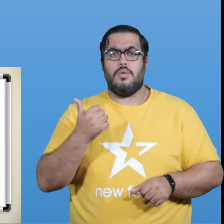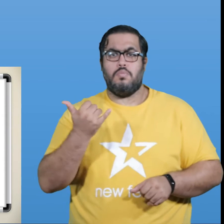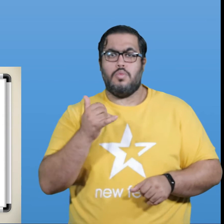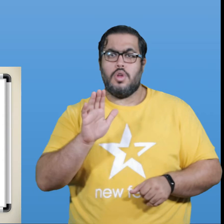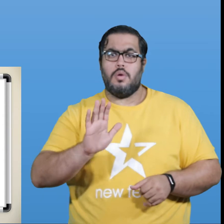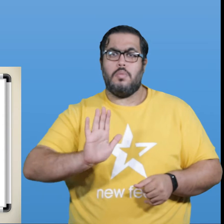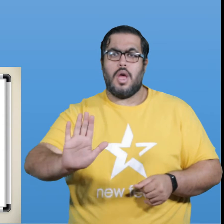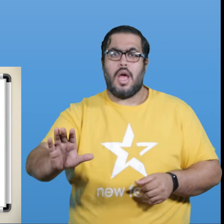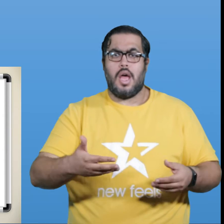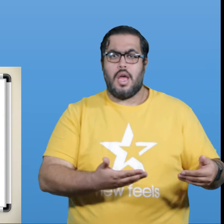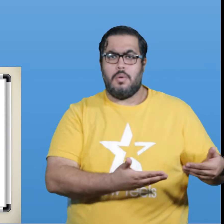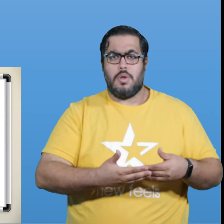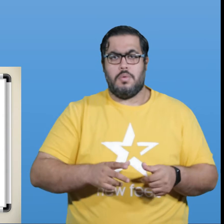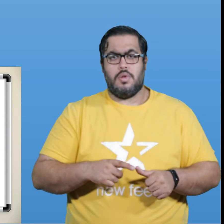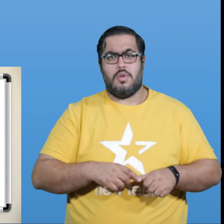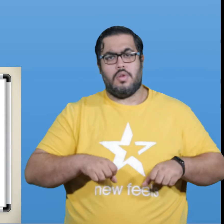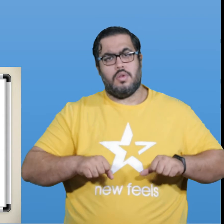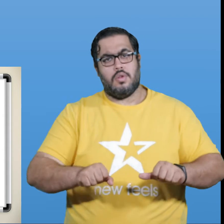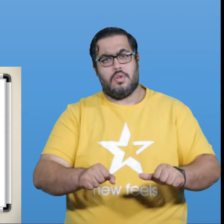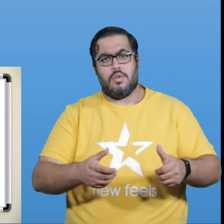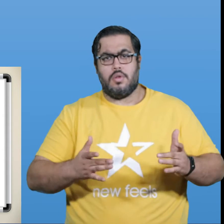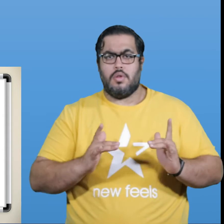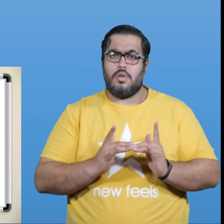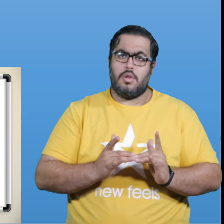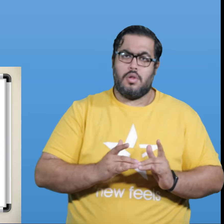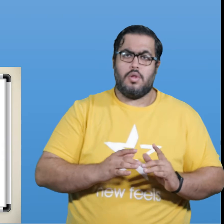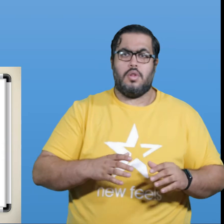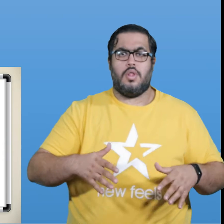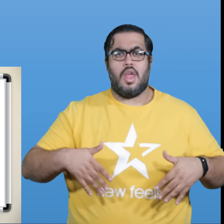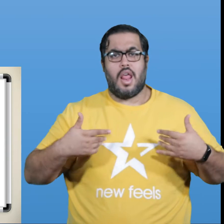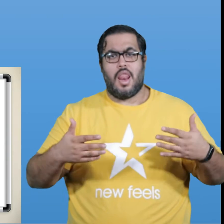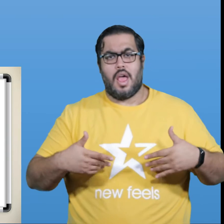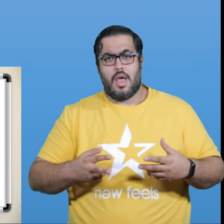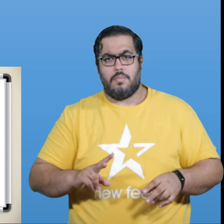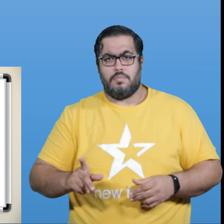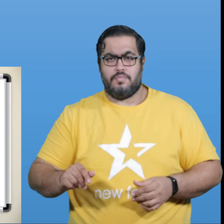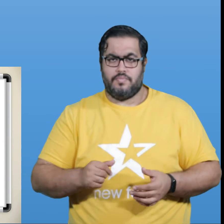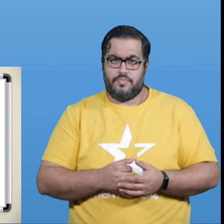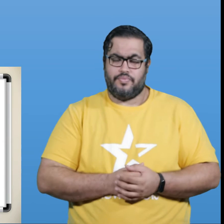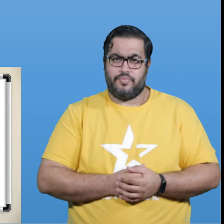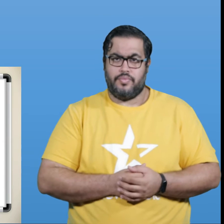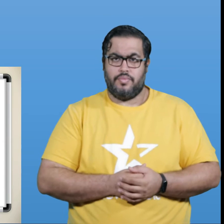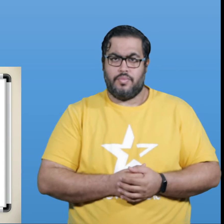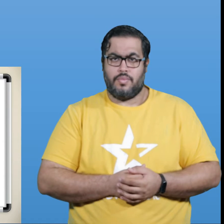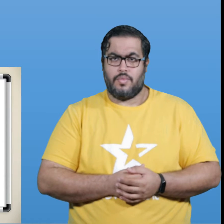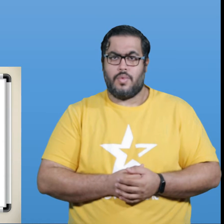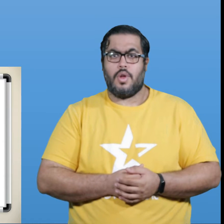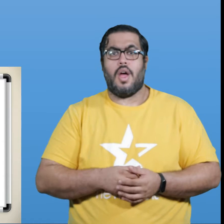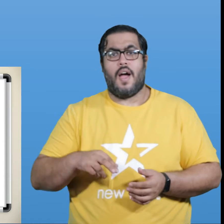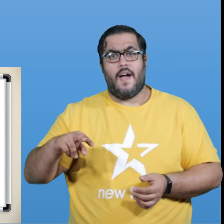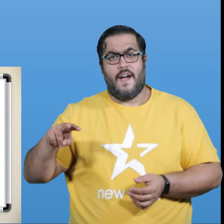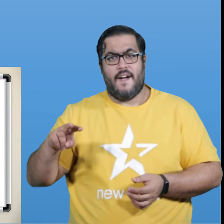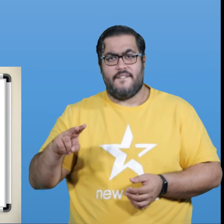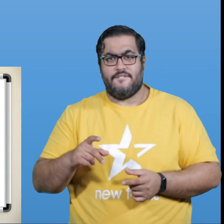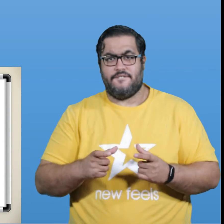new baby, such as cribs, prams, clothing, or simply toys for the infant. Often family items such as clothing or toys